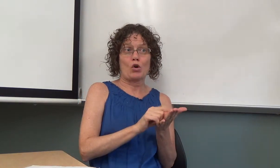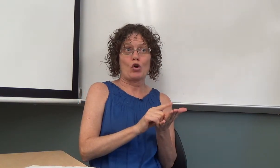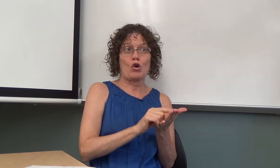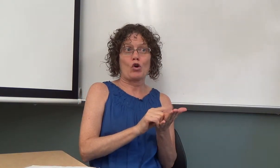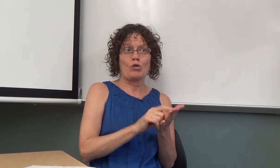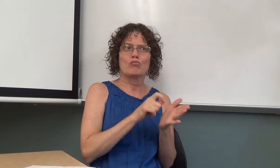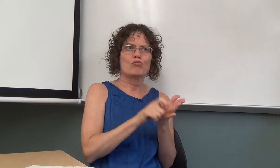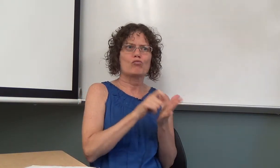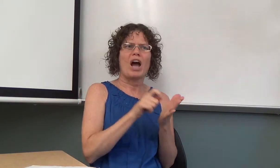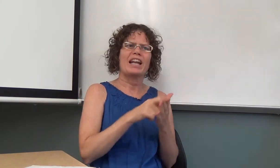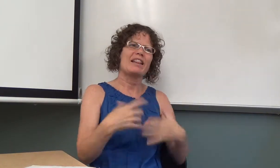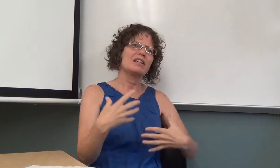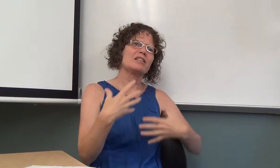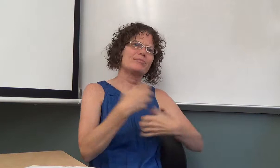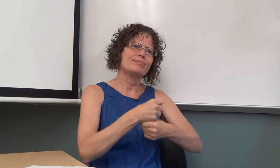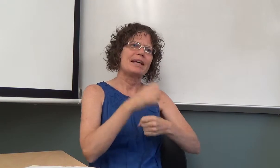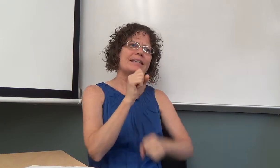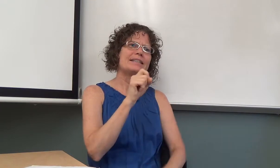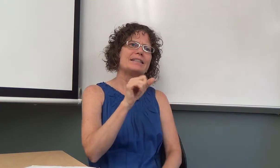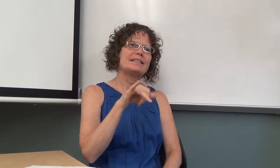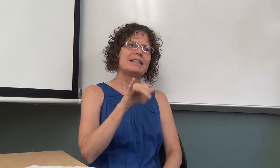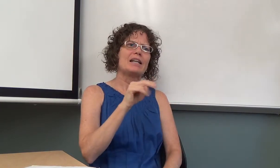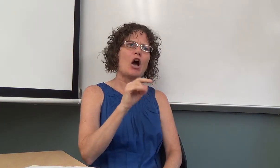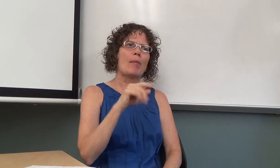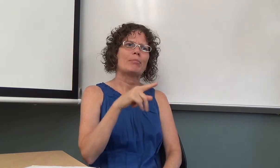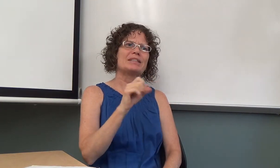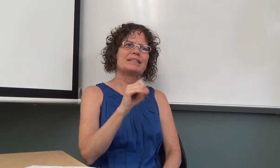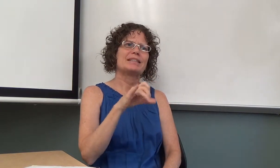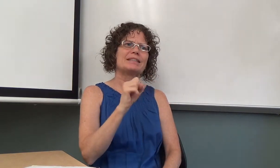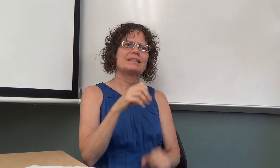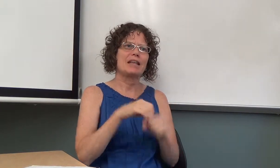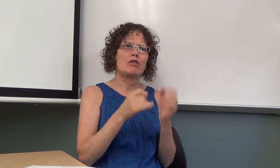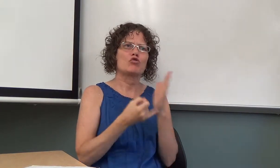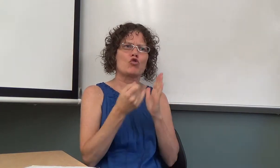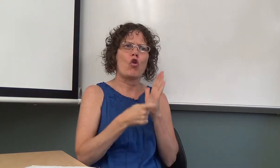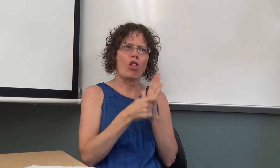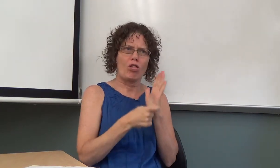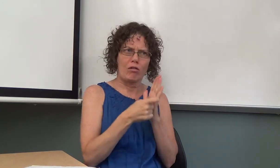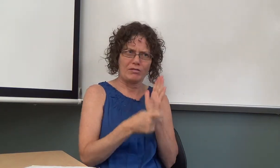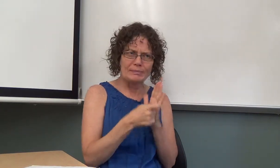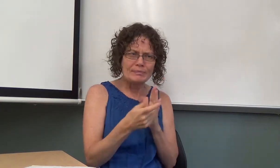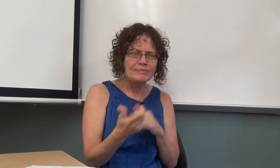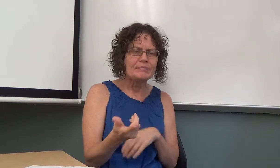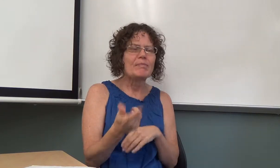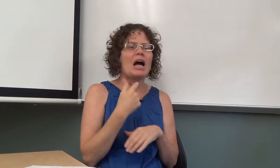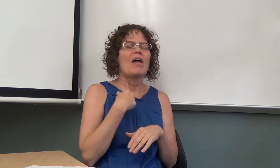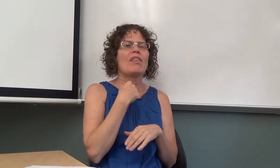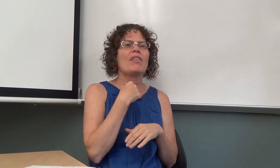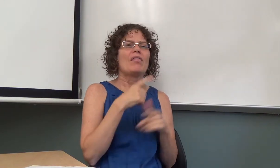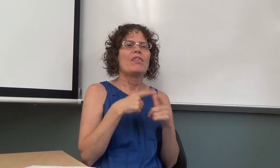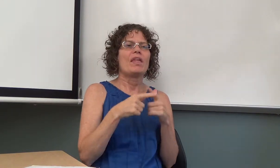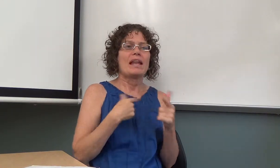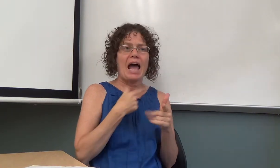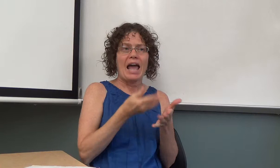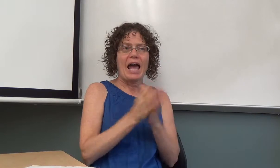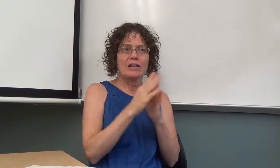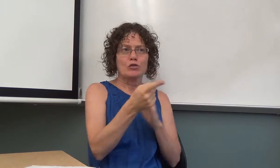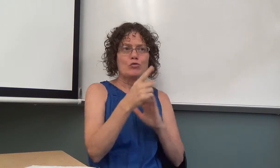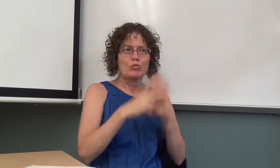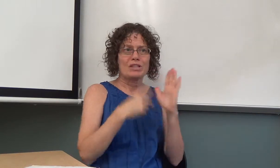little synopsis, a little story, a little thing in your journal? Okay, tell us about it. And then I asked you to read something in the book. What was it? Had to